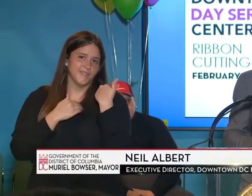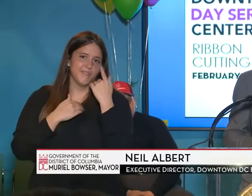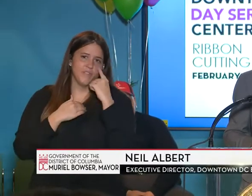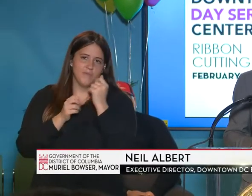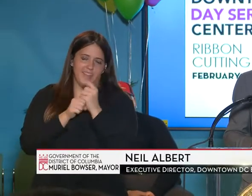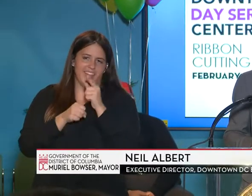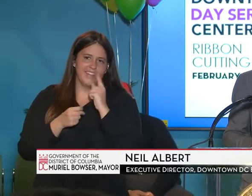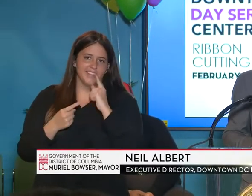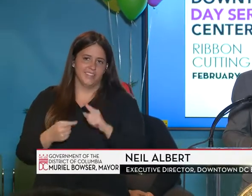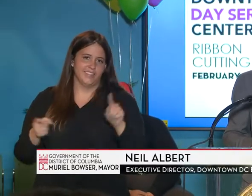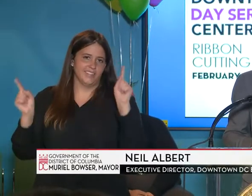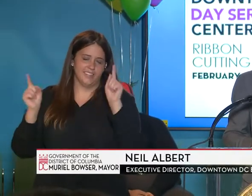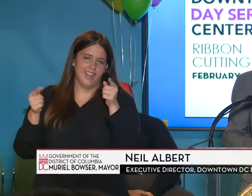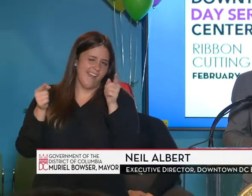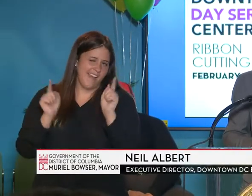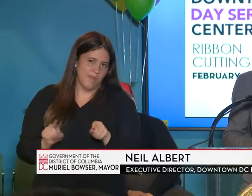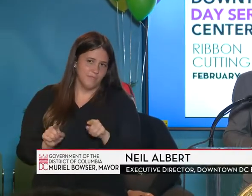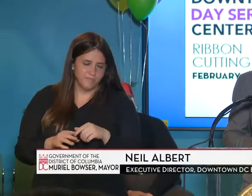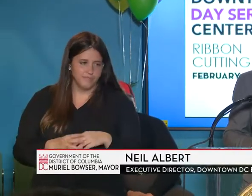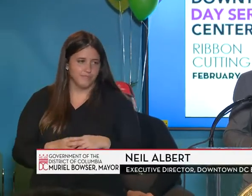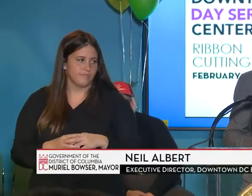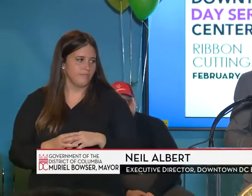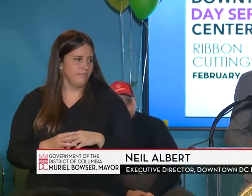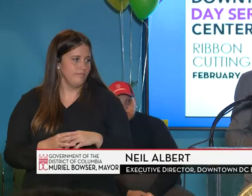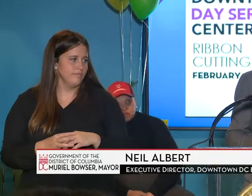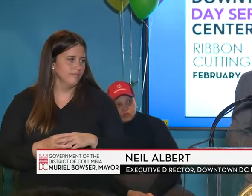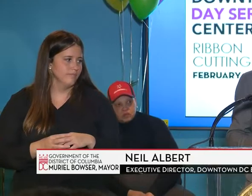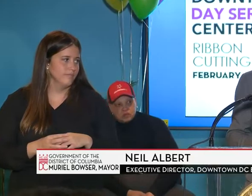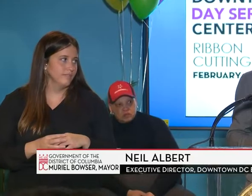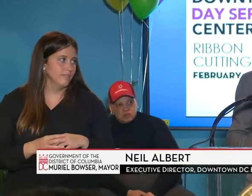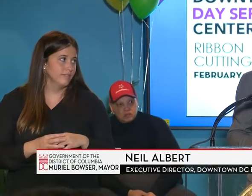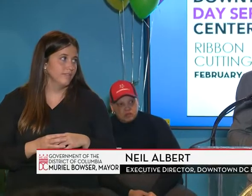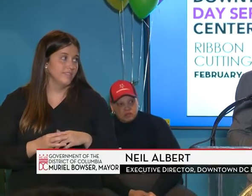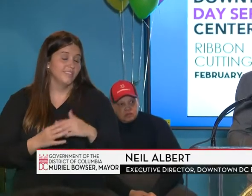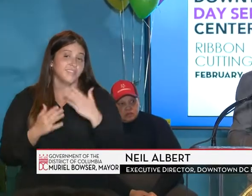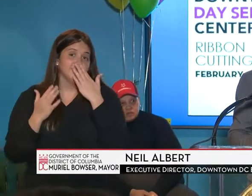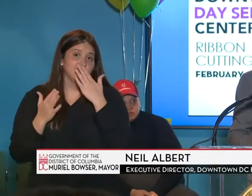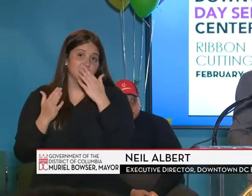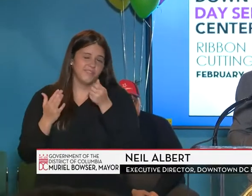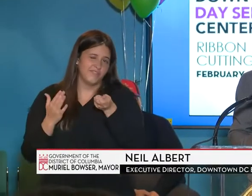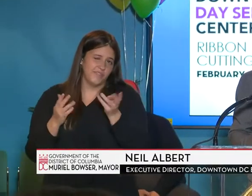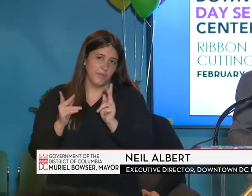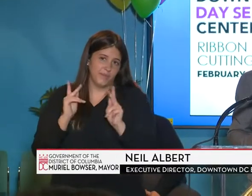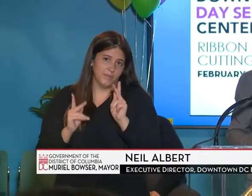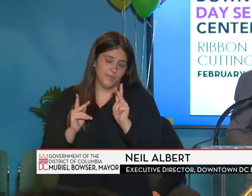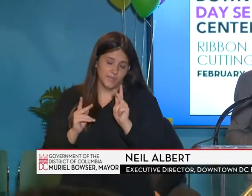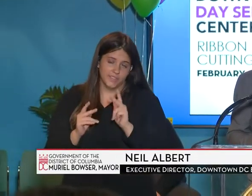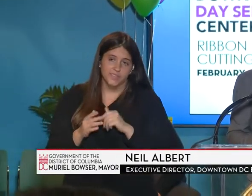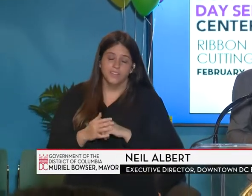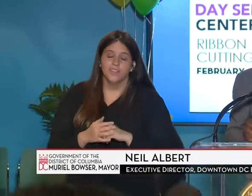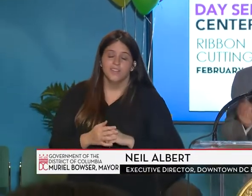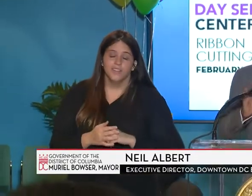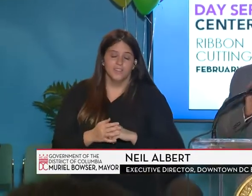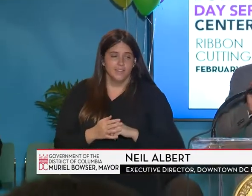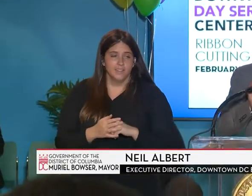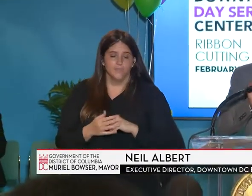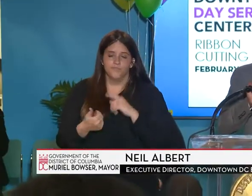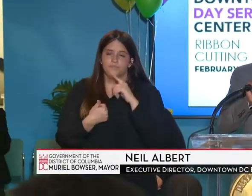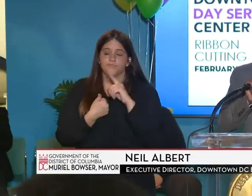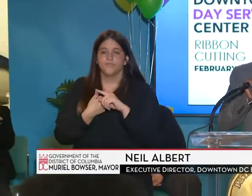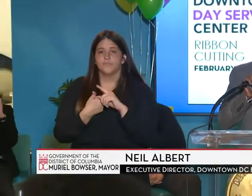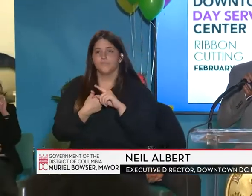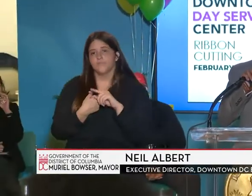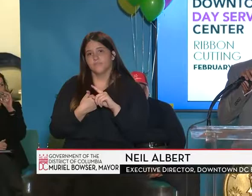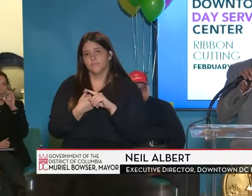this happen, and so I'm going to ask you to indulge me as I say thank you to a few people. First of all, to